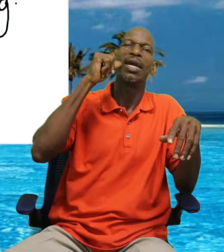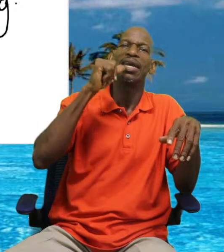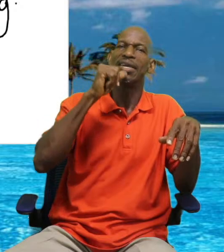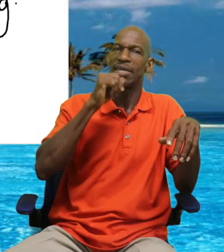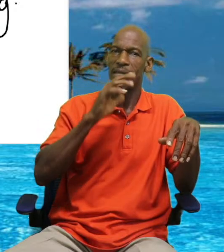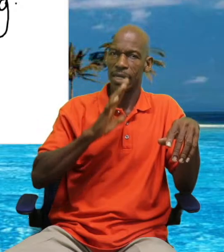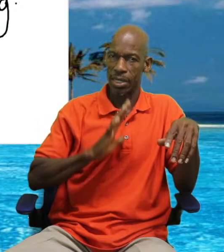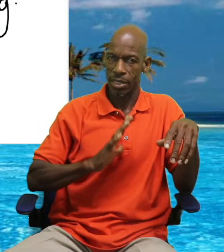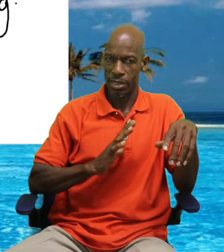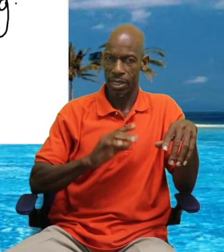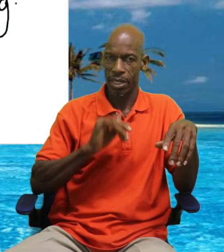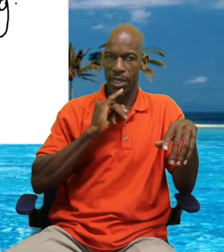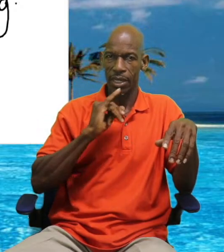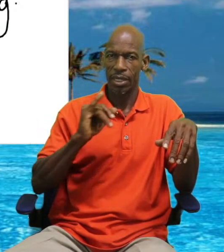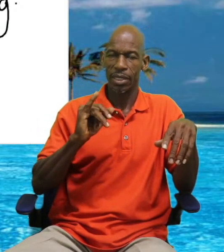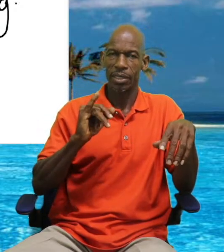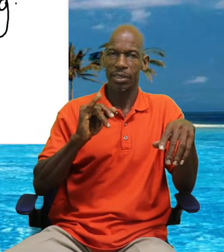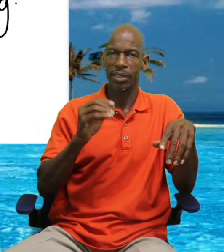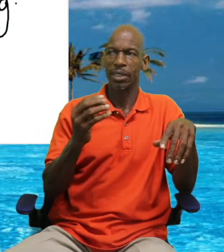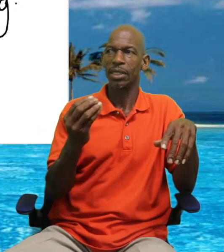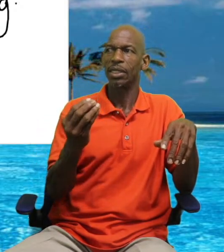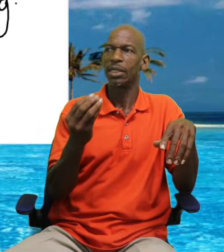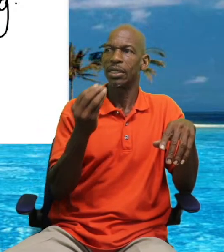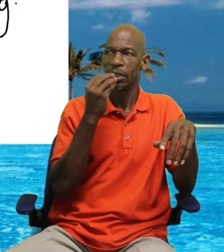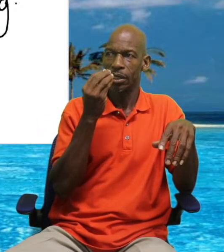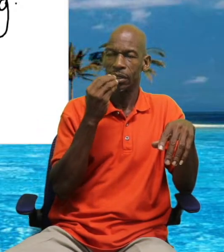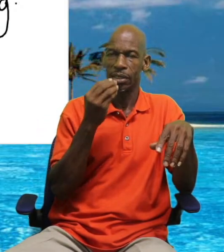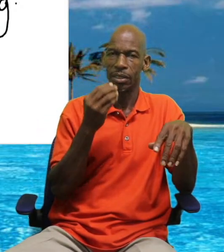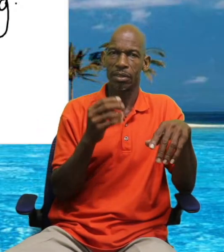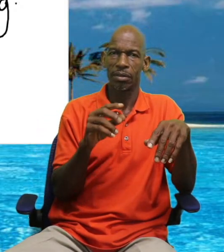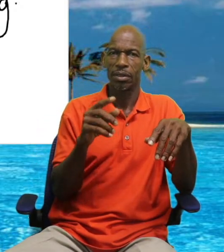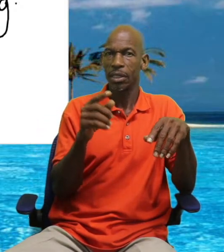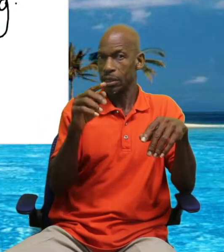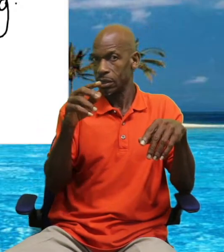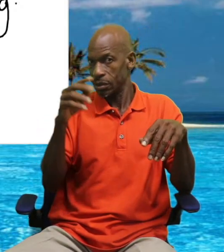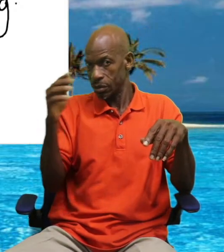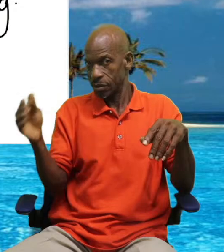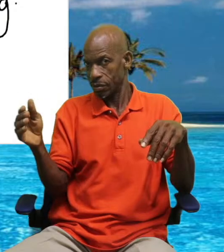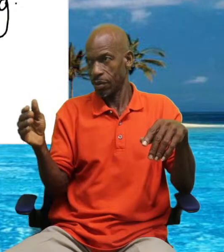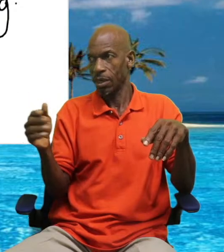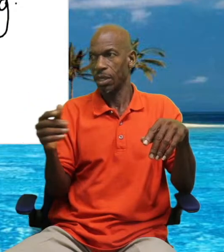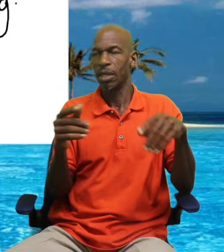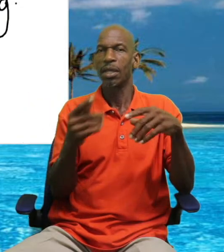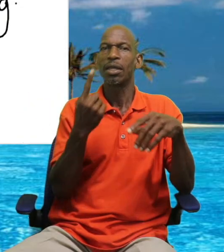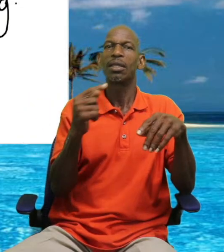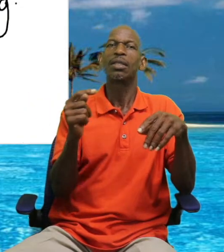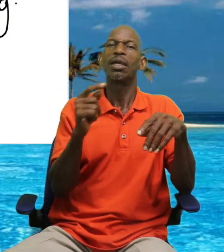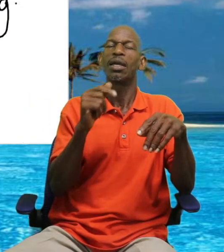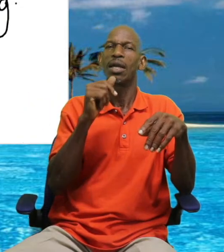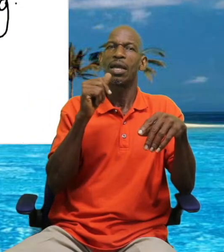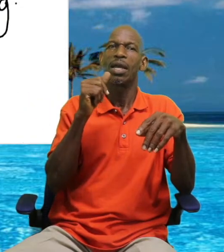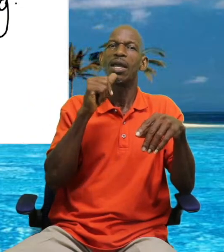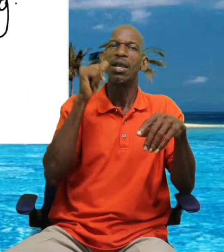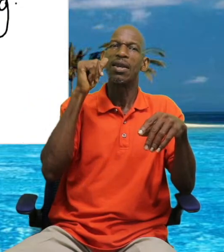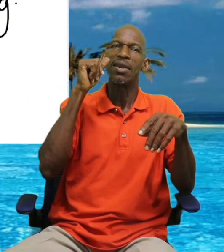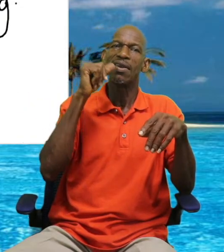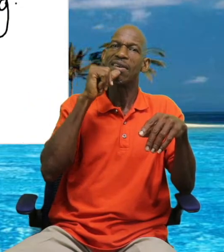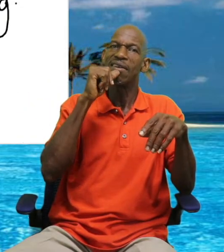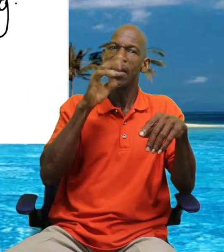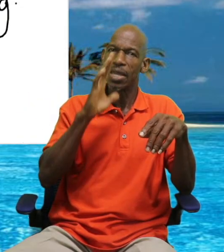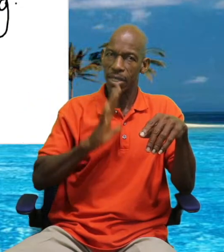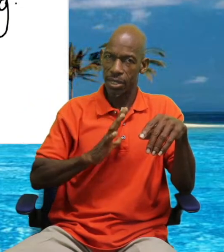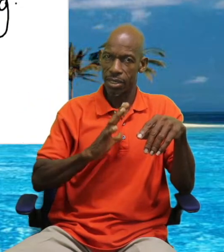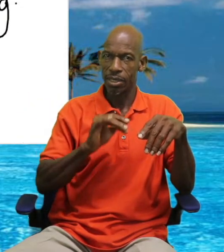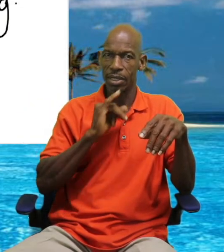the lady is eating, the lady is sitting. Can both things happen at the